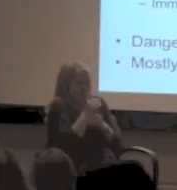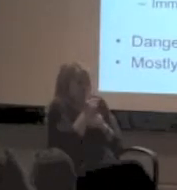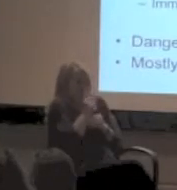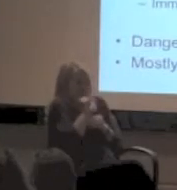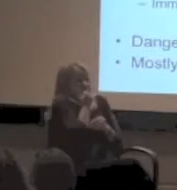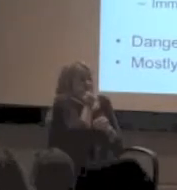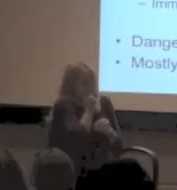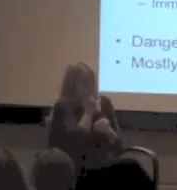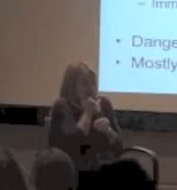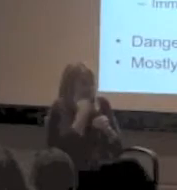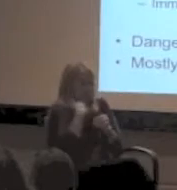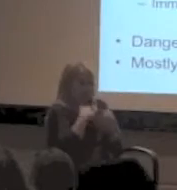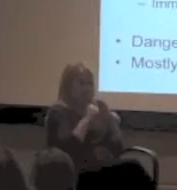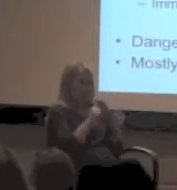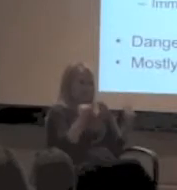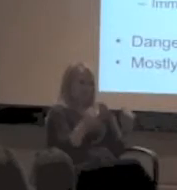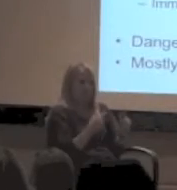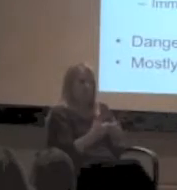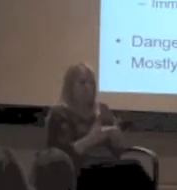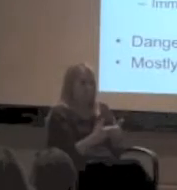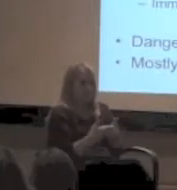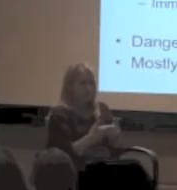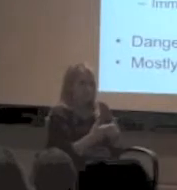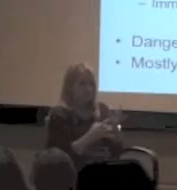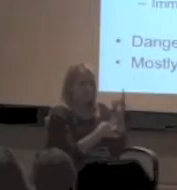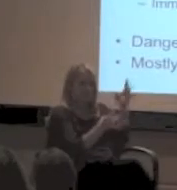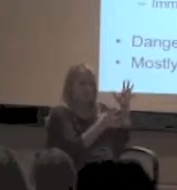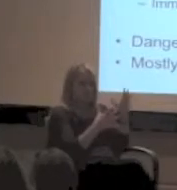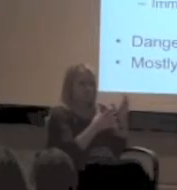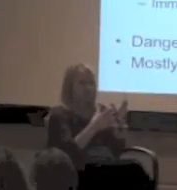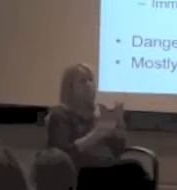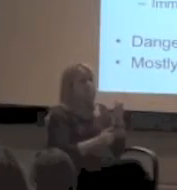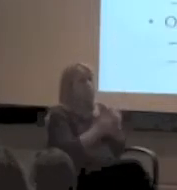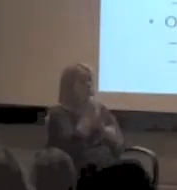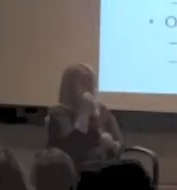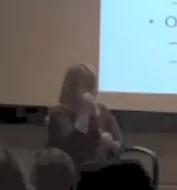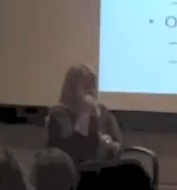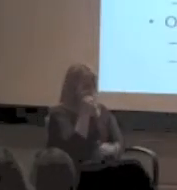really hurt a baby, and it's mostly historical.